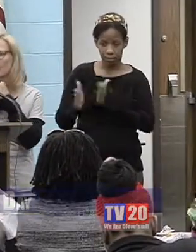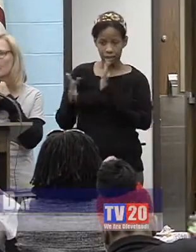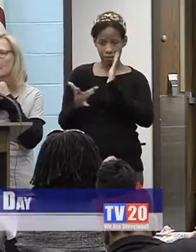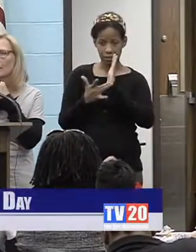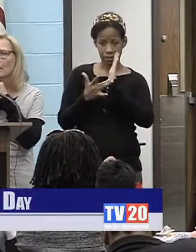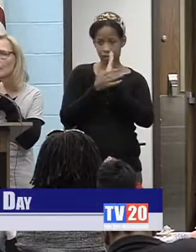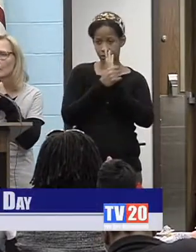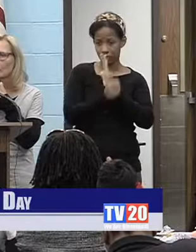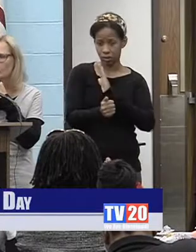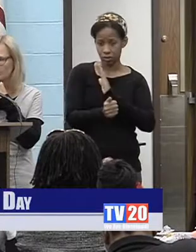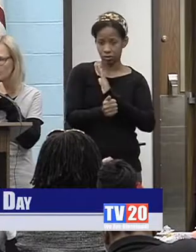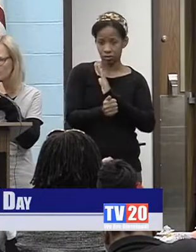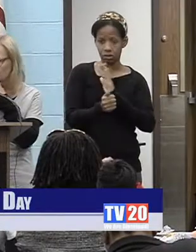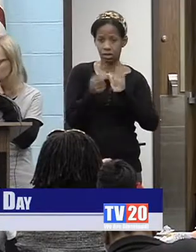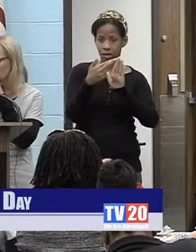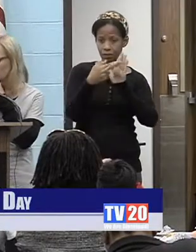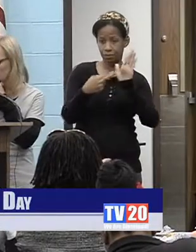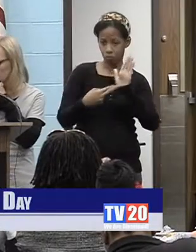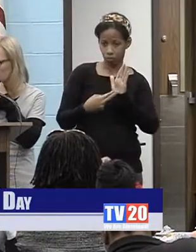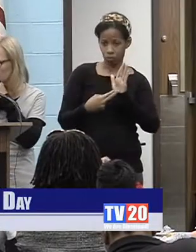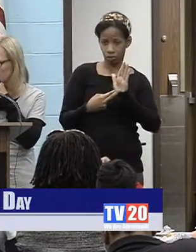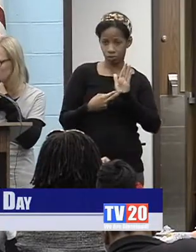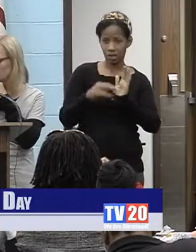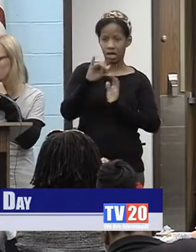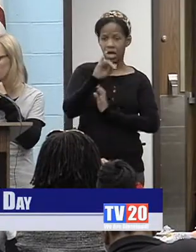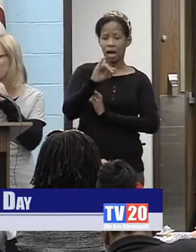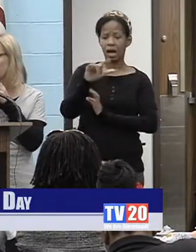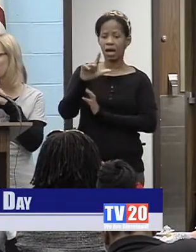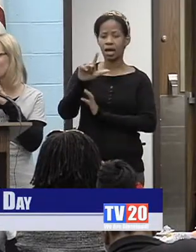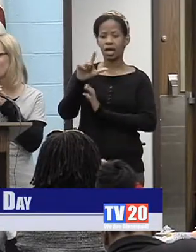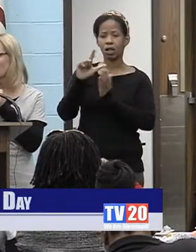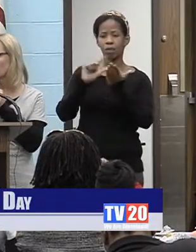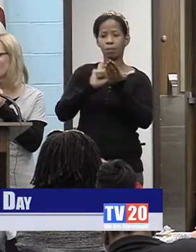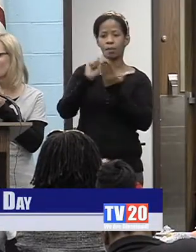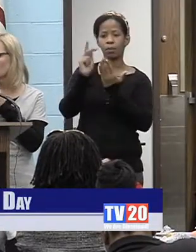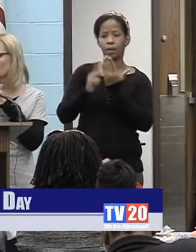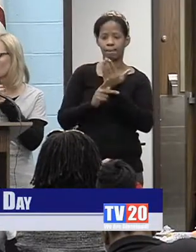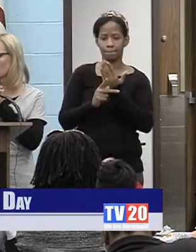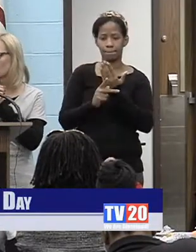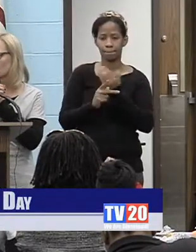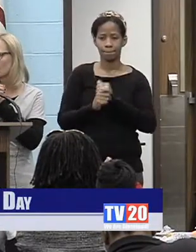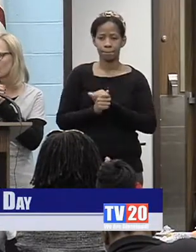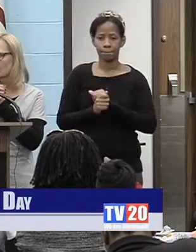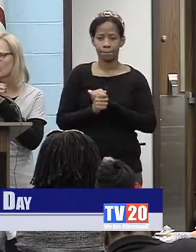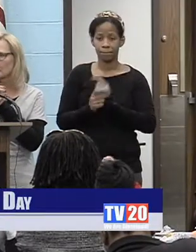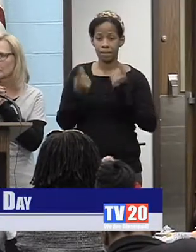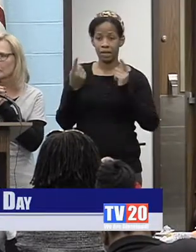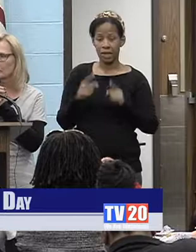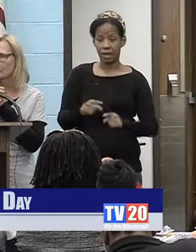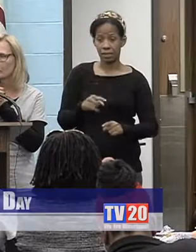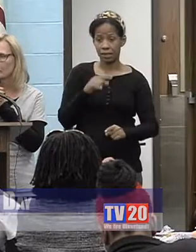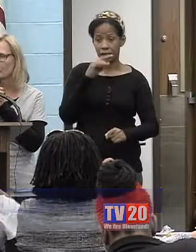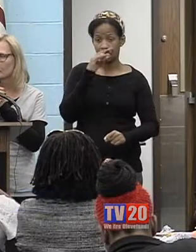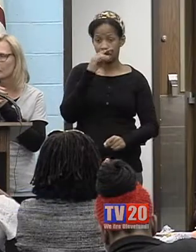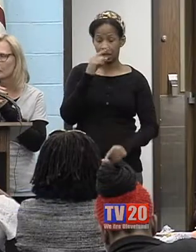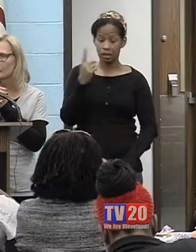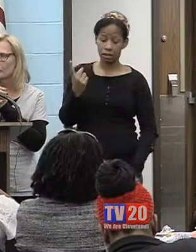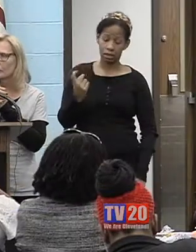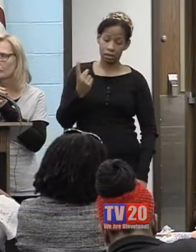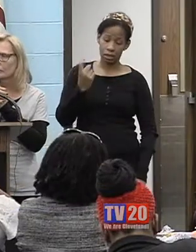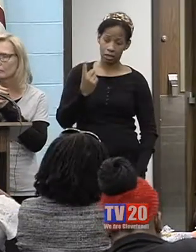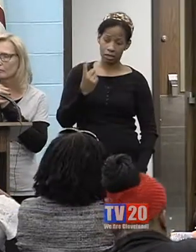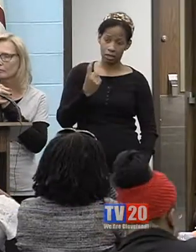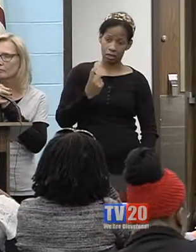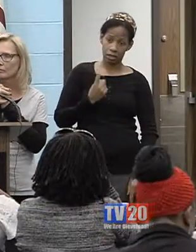techniques, and protocols through our IL programs and different things. Let's say that a child comes over and says, Grandpa or Grandma, can you put this